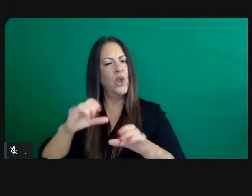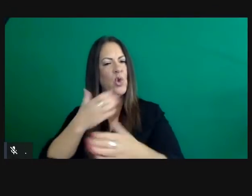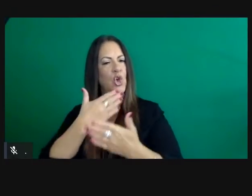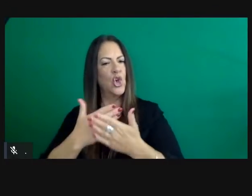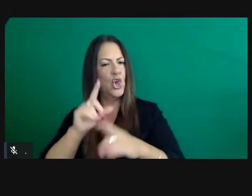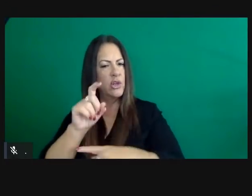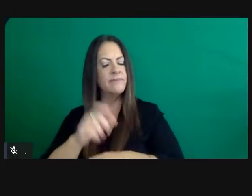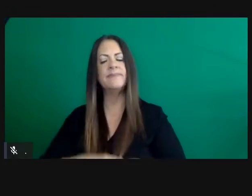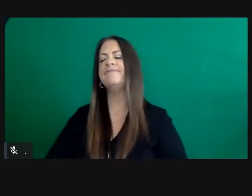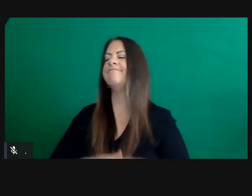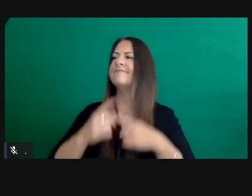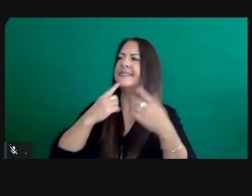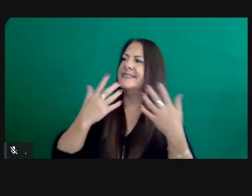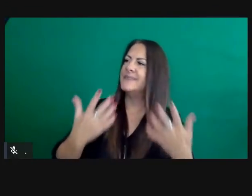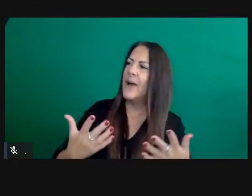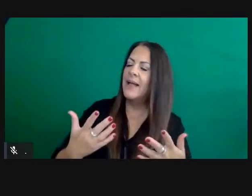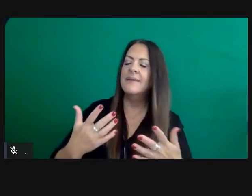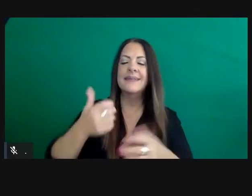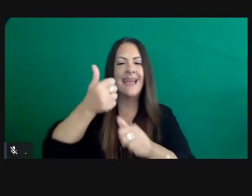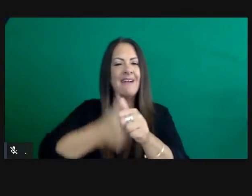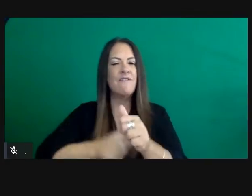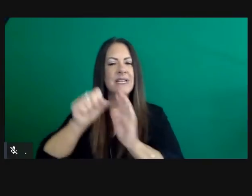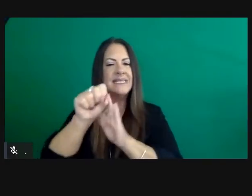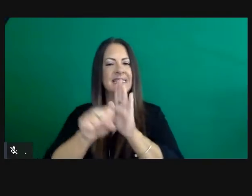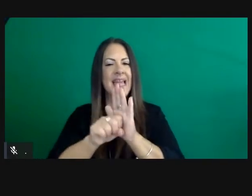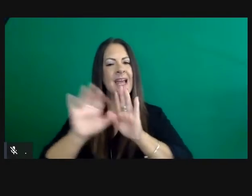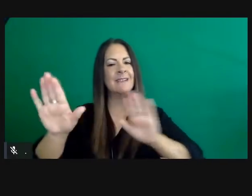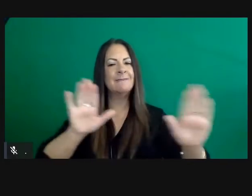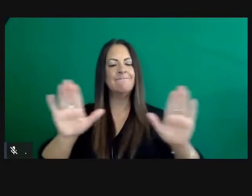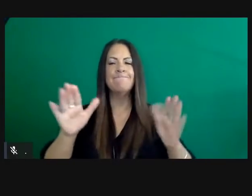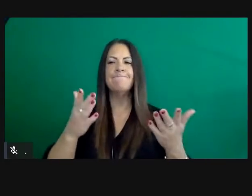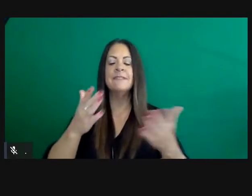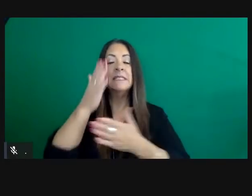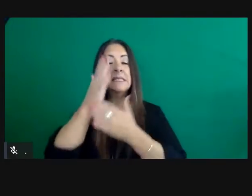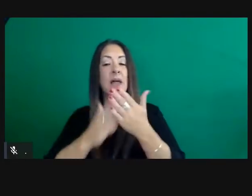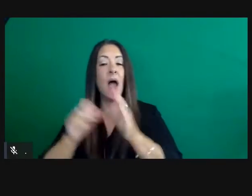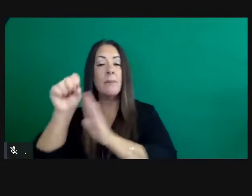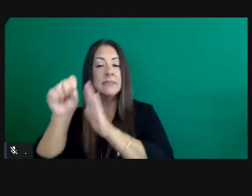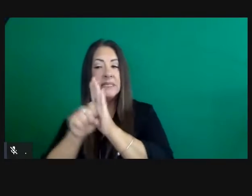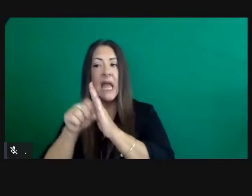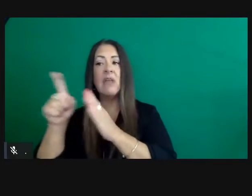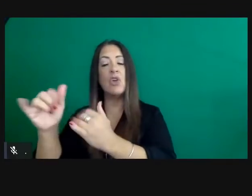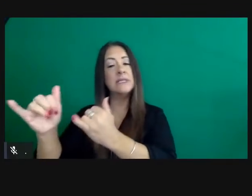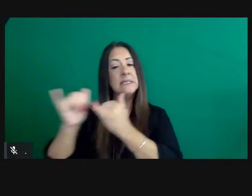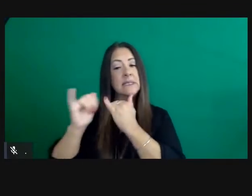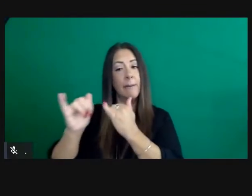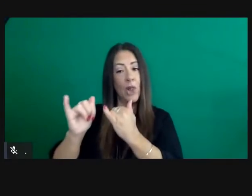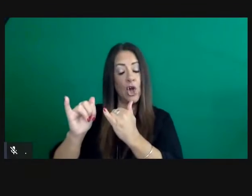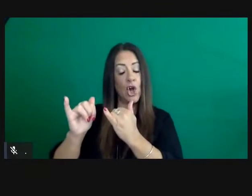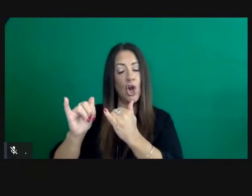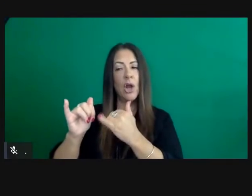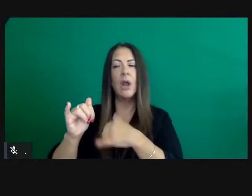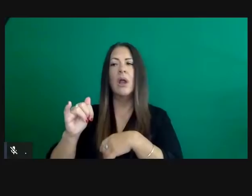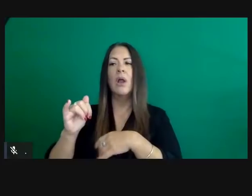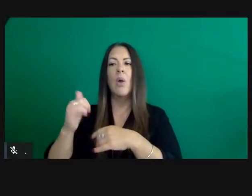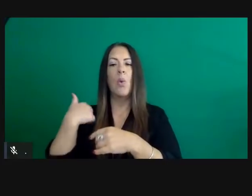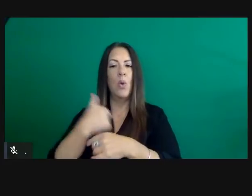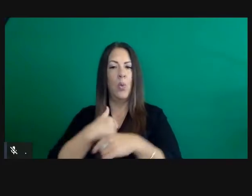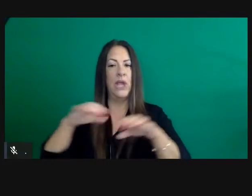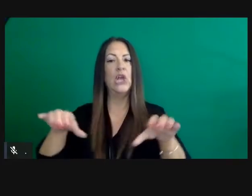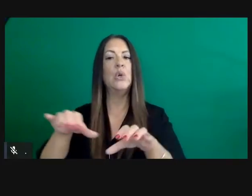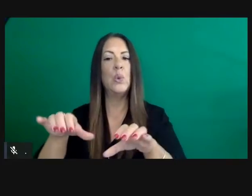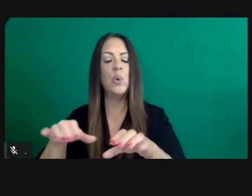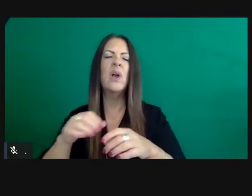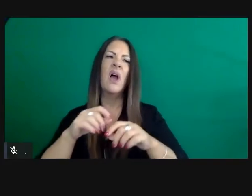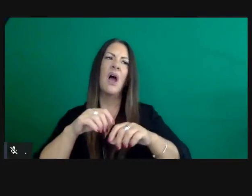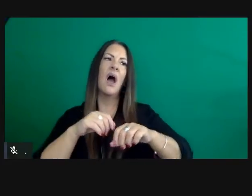Each state and you know, there's similar states that are doing things similarly, and there's others that are quite